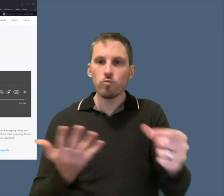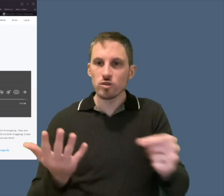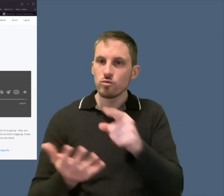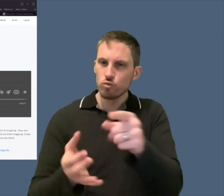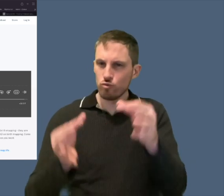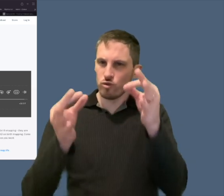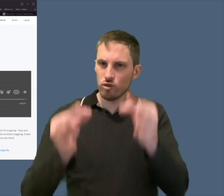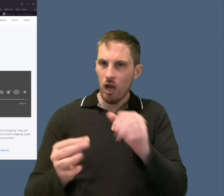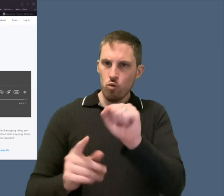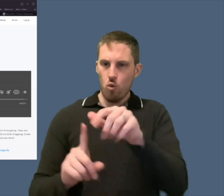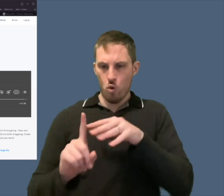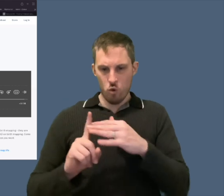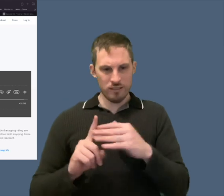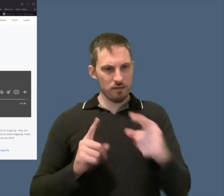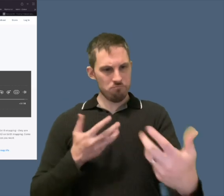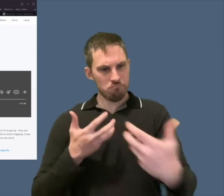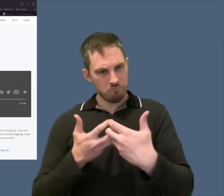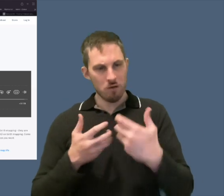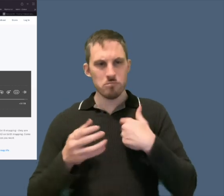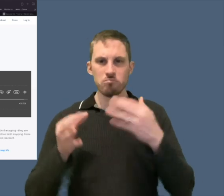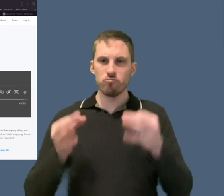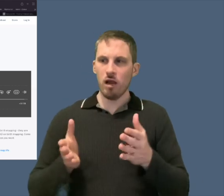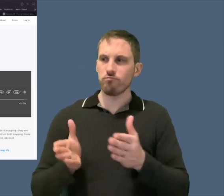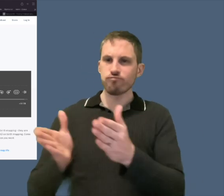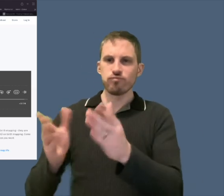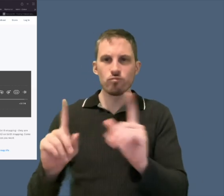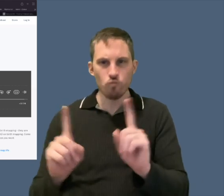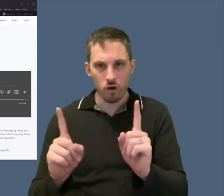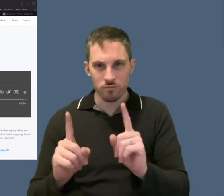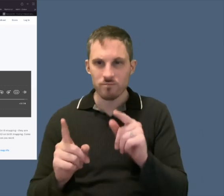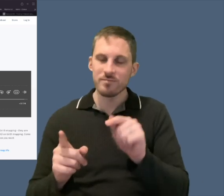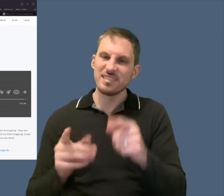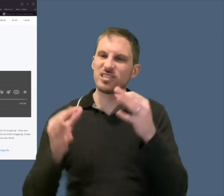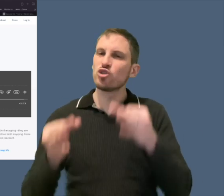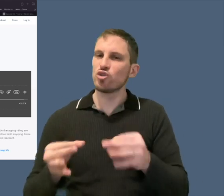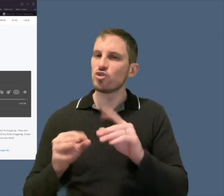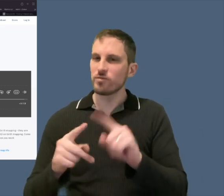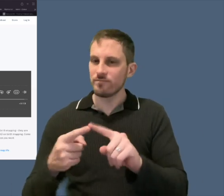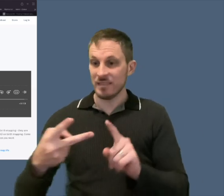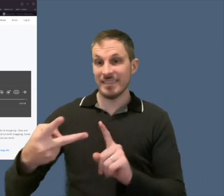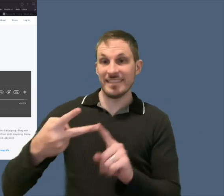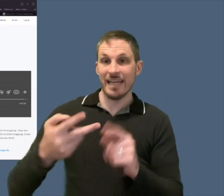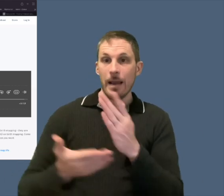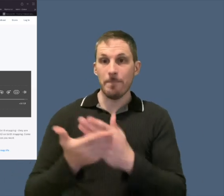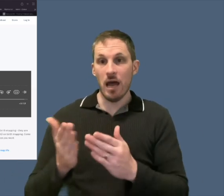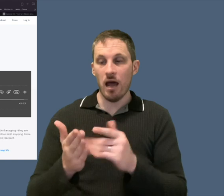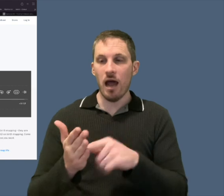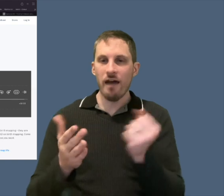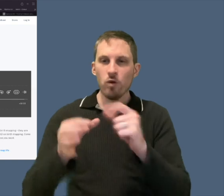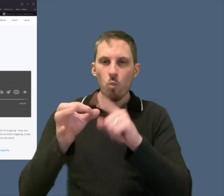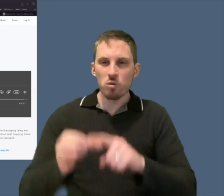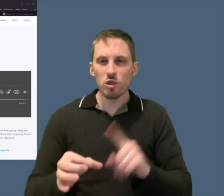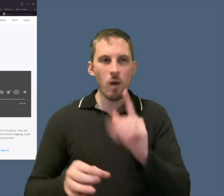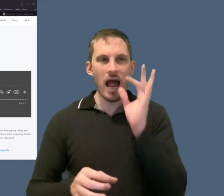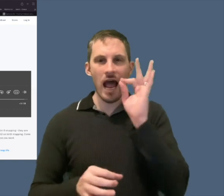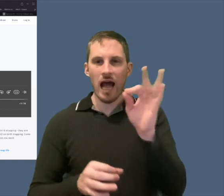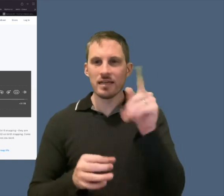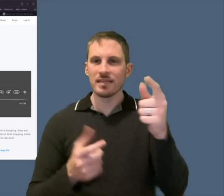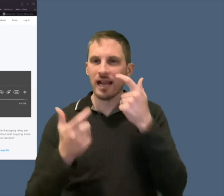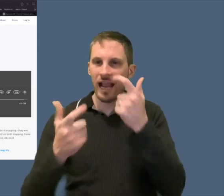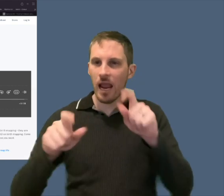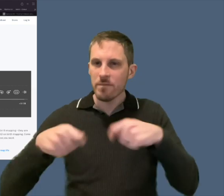direction they want to go. The second part of the book focuses on the questions to ask your care providers about the